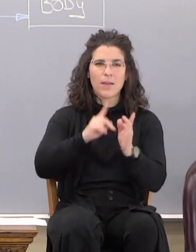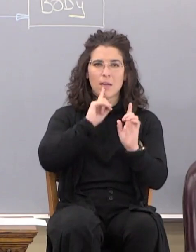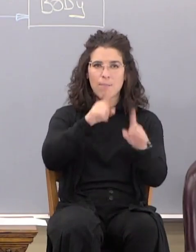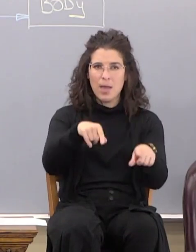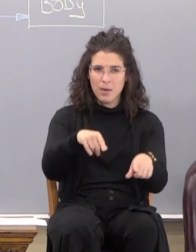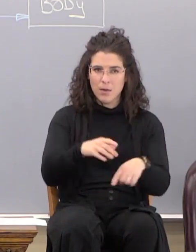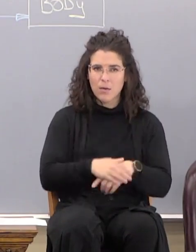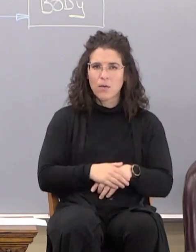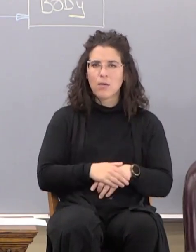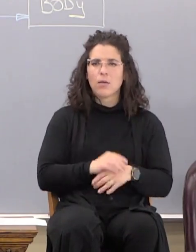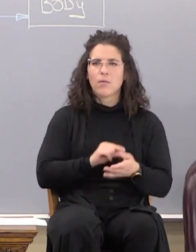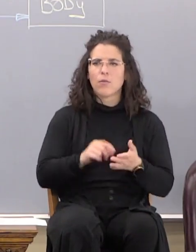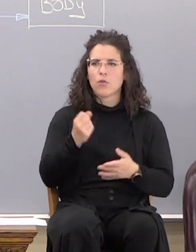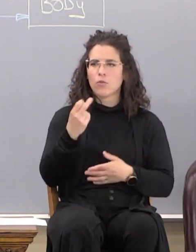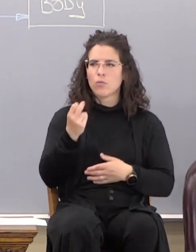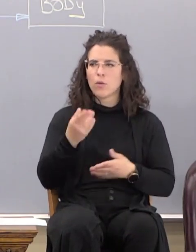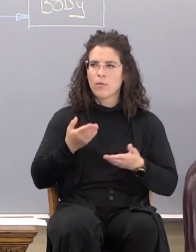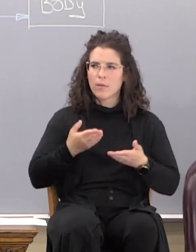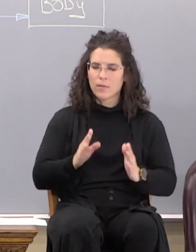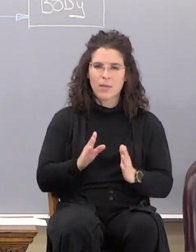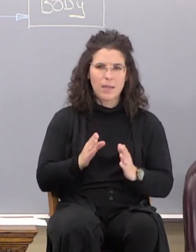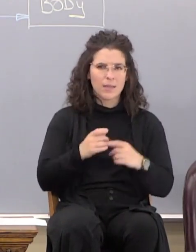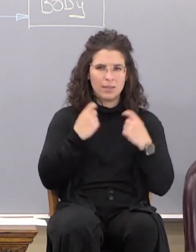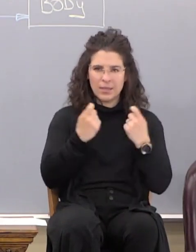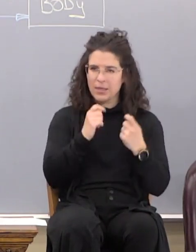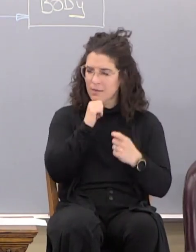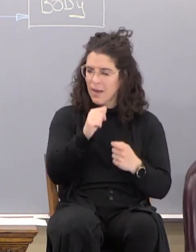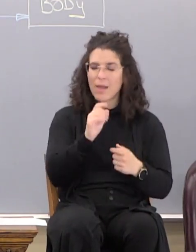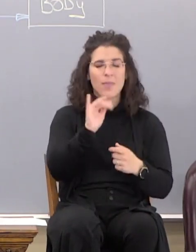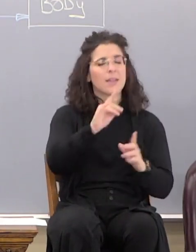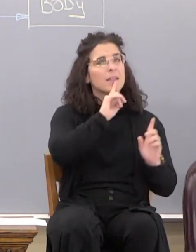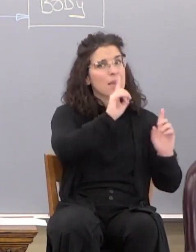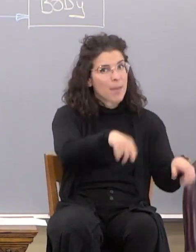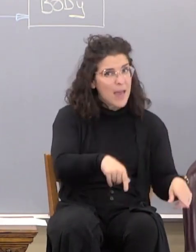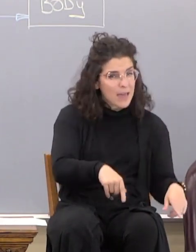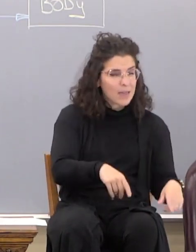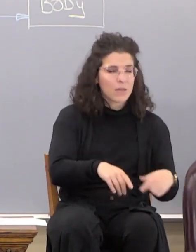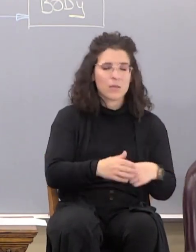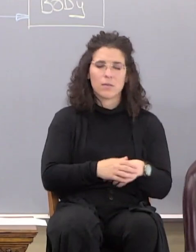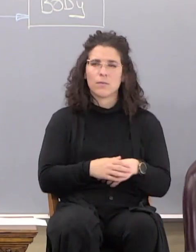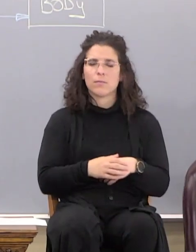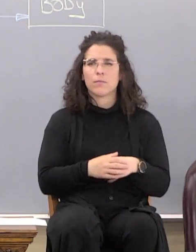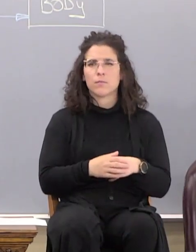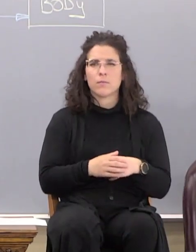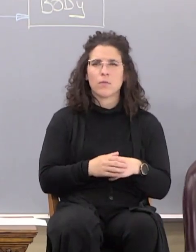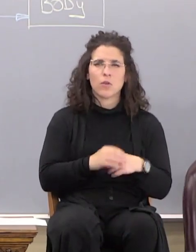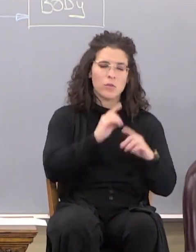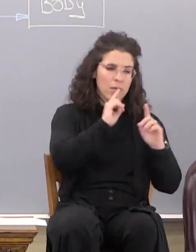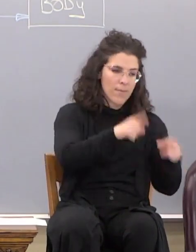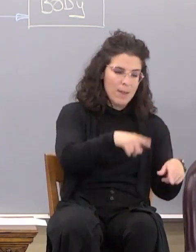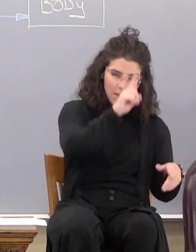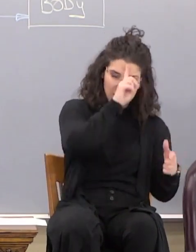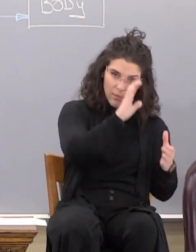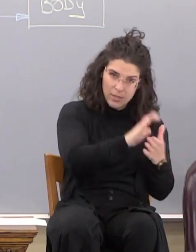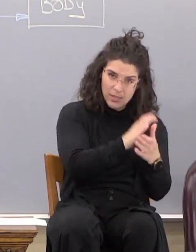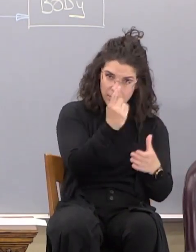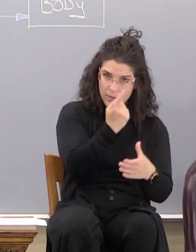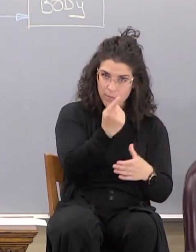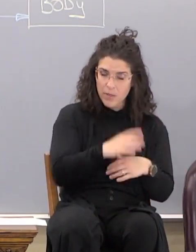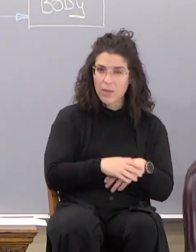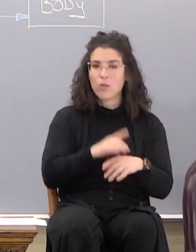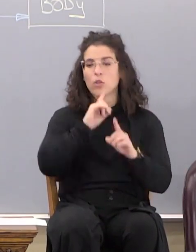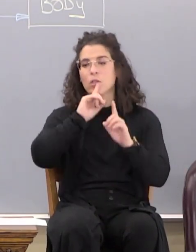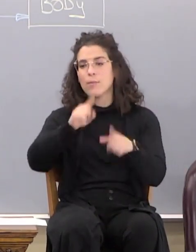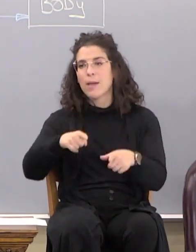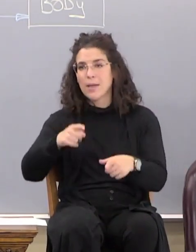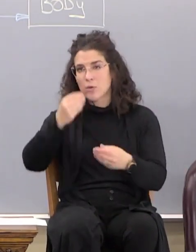Verse 12, let not sin therefore. That's a command. Let not sin. There's a command to believe something, and